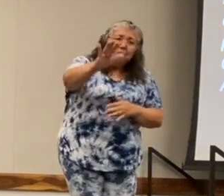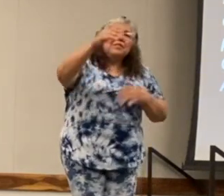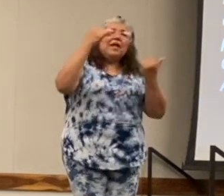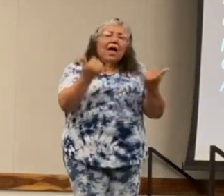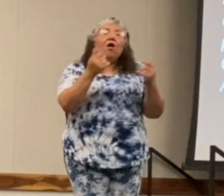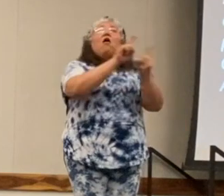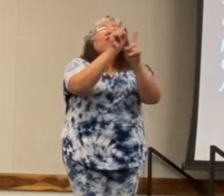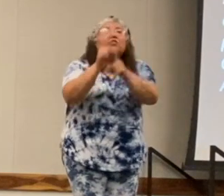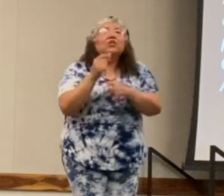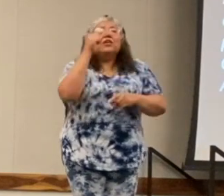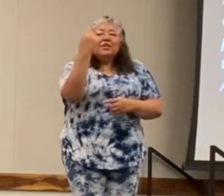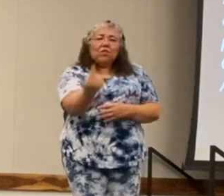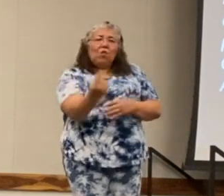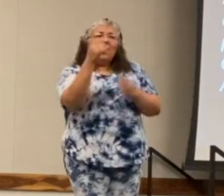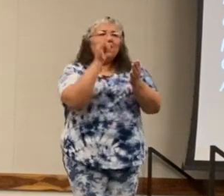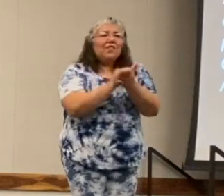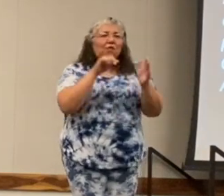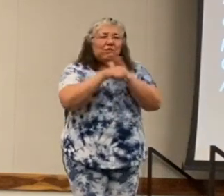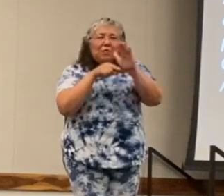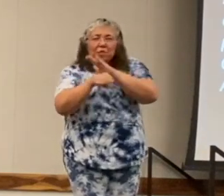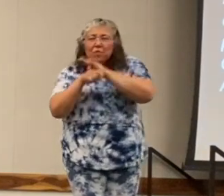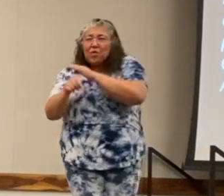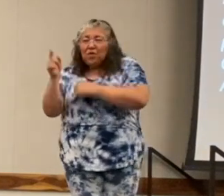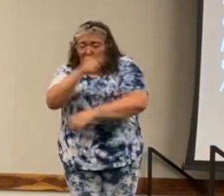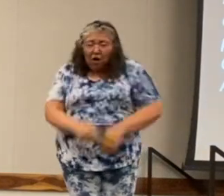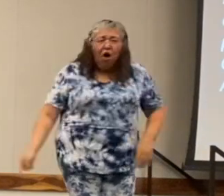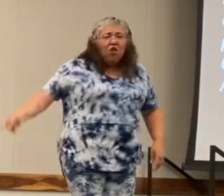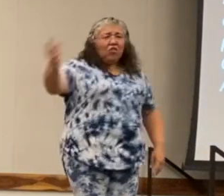by the way, he's the one who's been murdering all you.